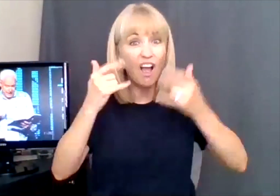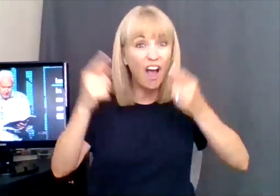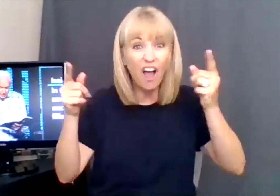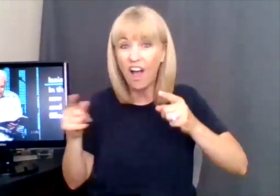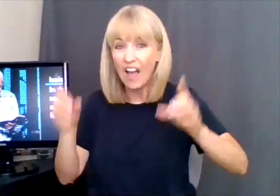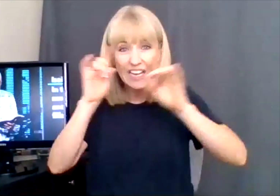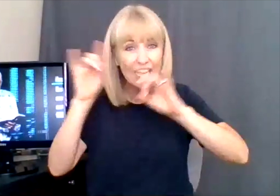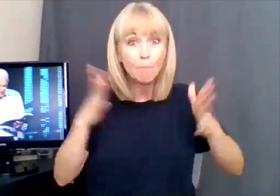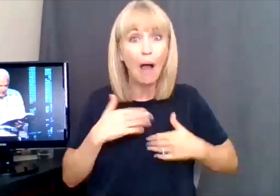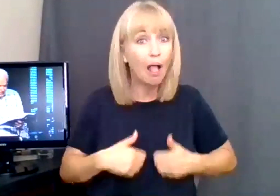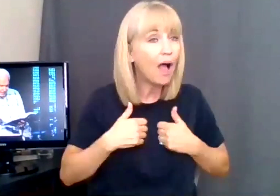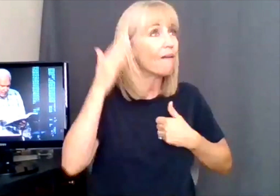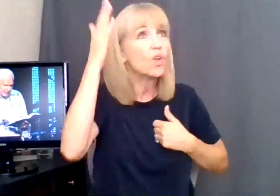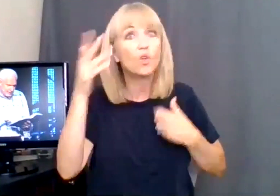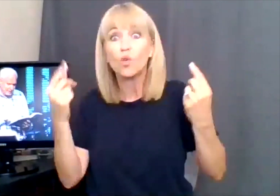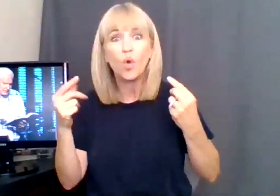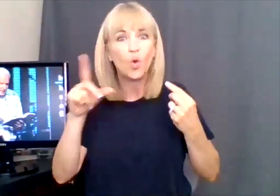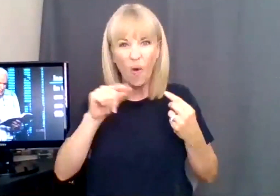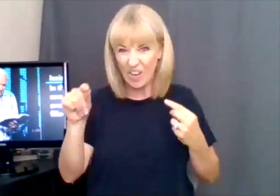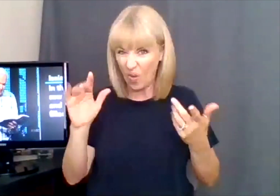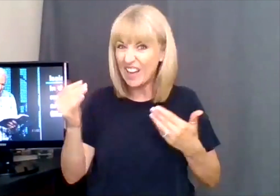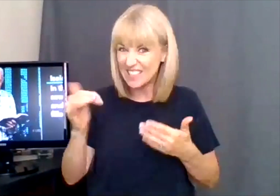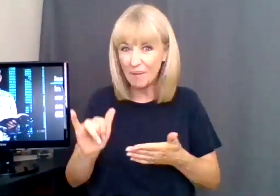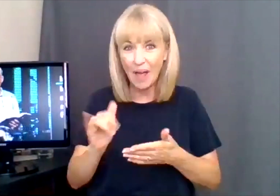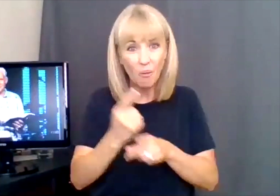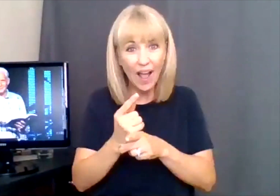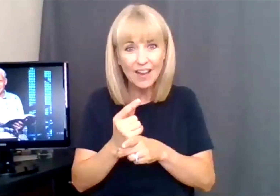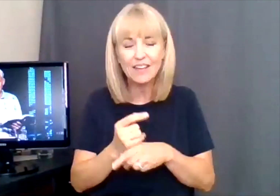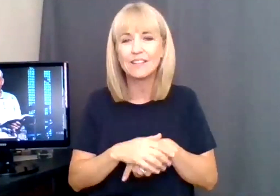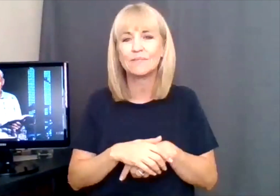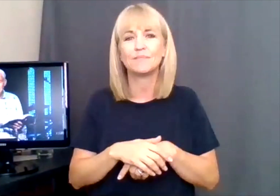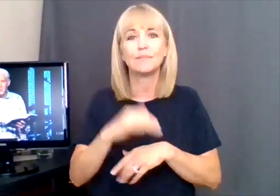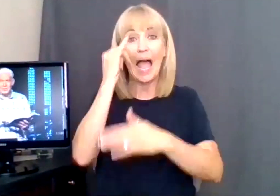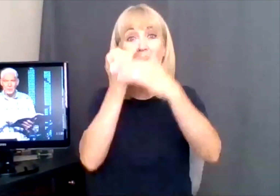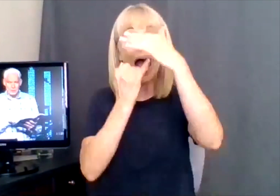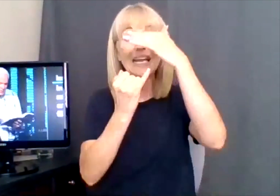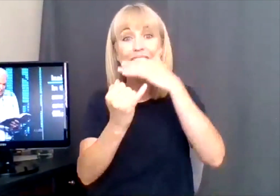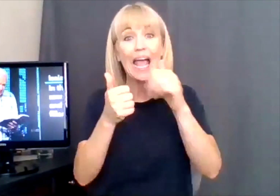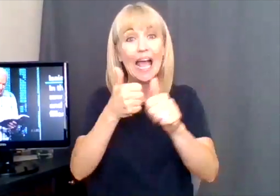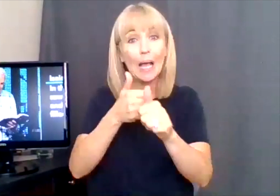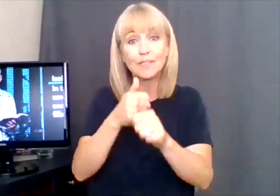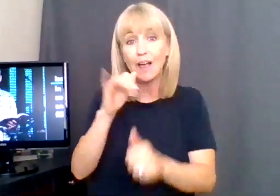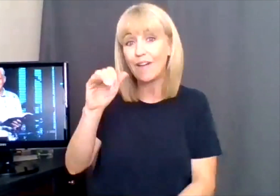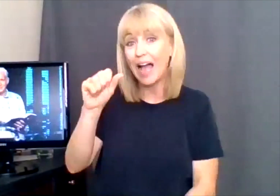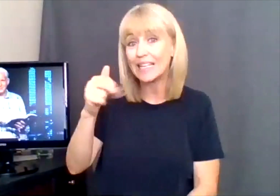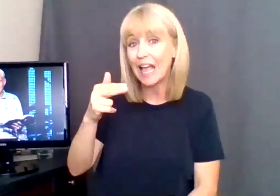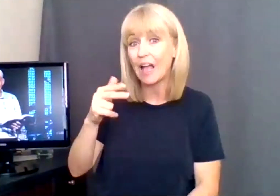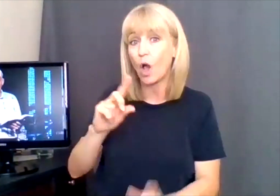going to be like, we don't know what's going to happen. What Isaiah did is he went to the temple. He went to a place of worship. He went to the